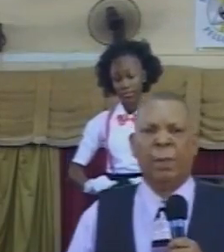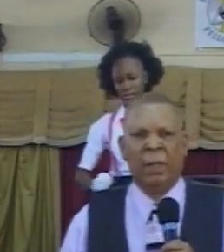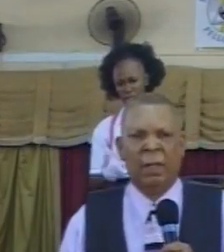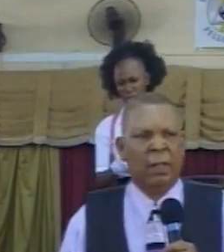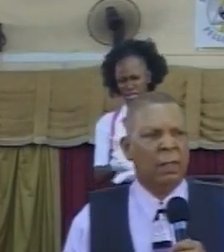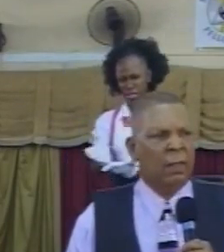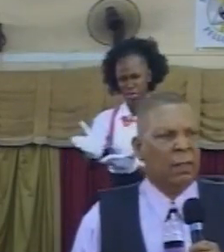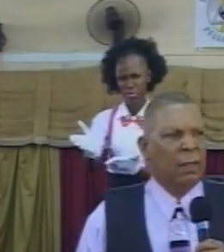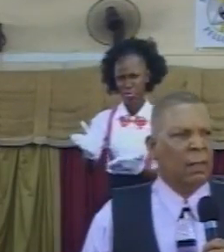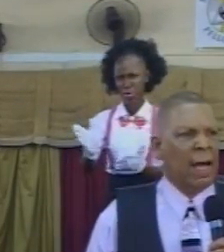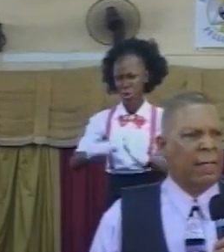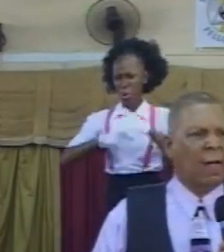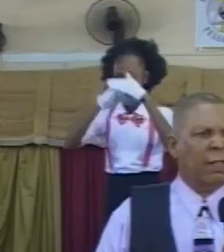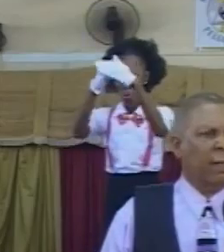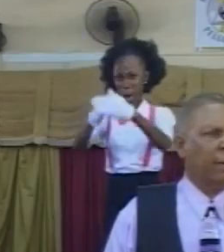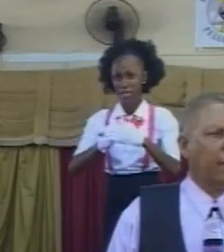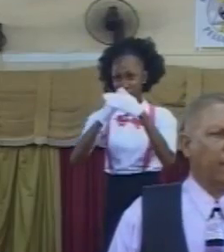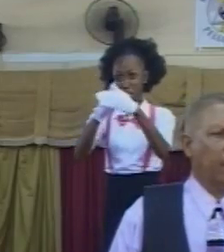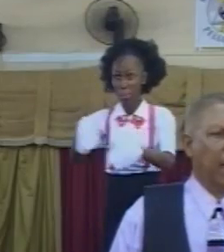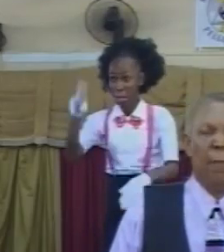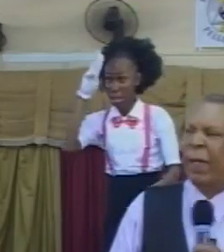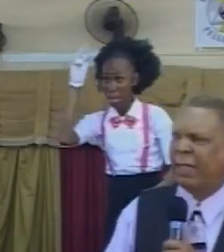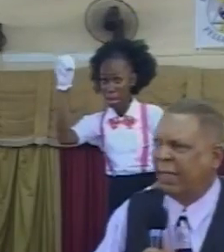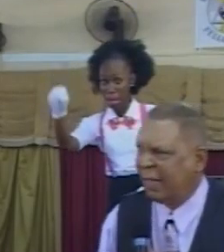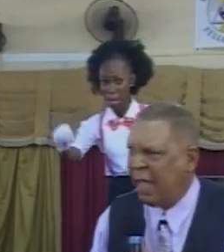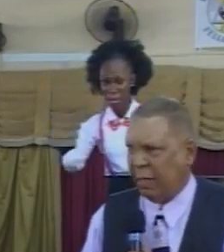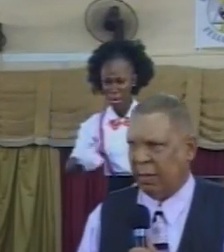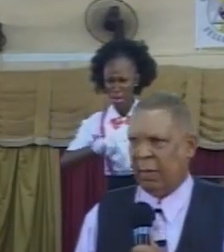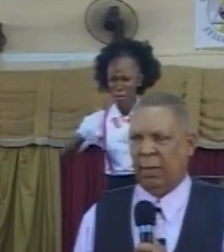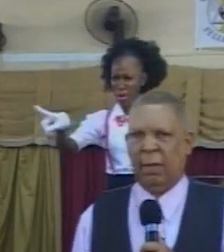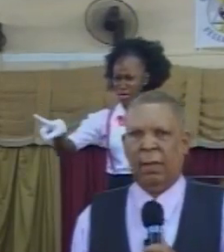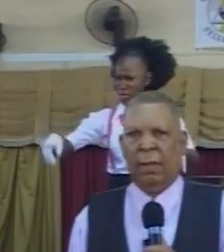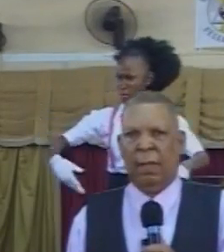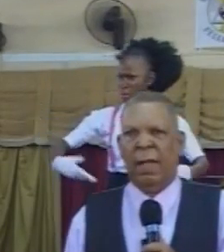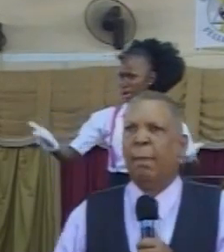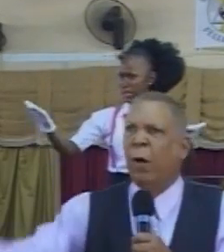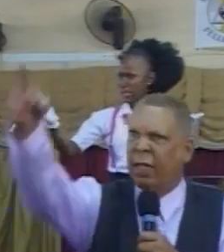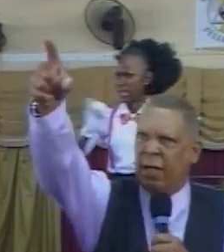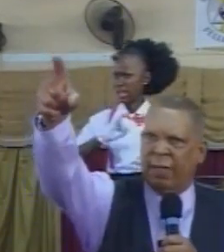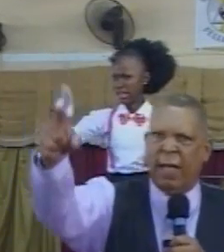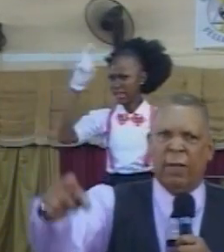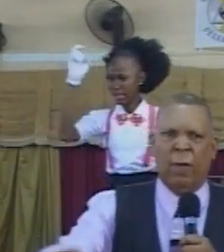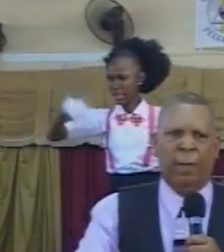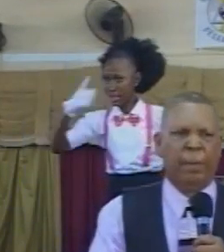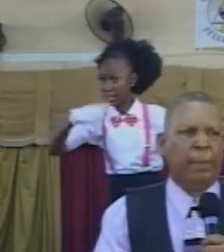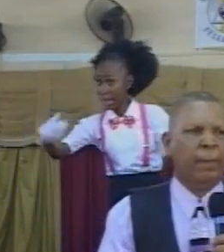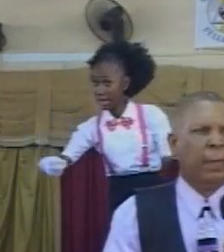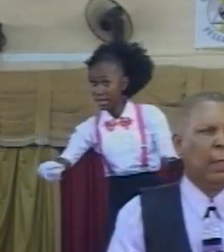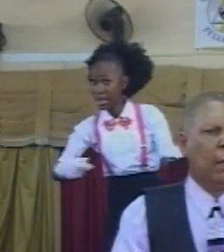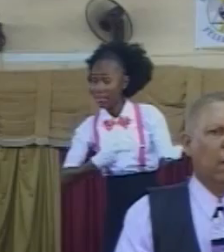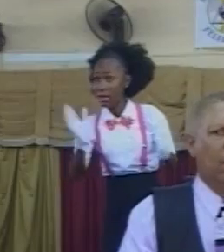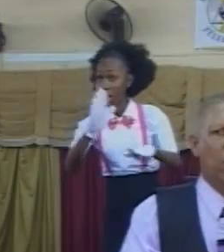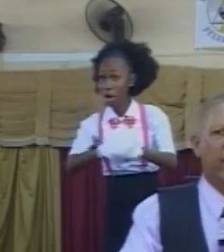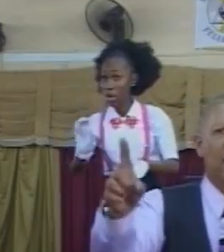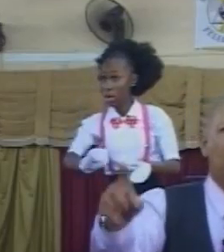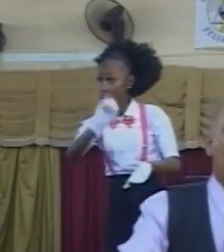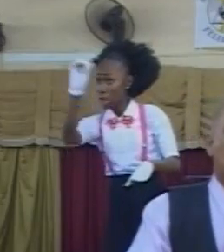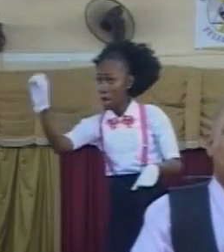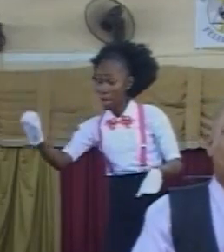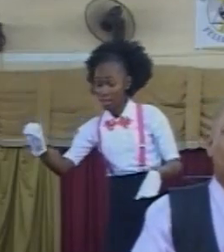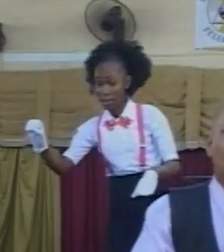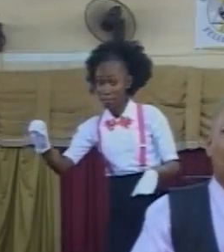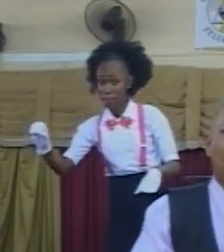worship at his altar. But what is he saying? They're both on the other side now. Both Slim